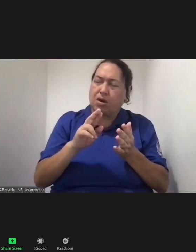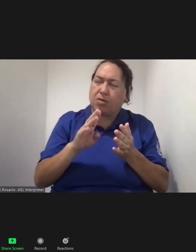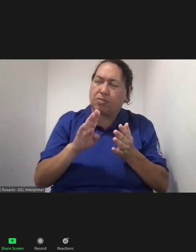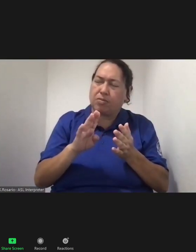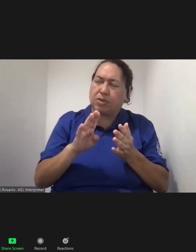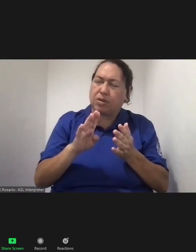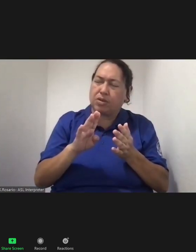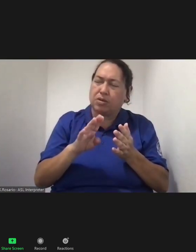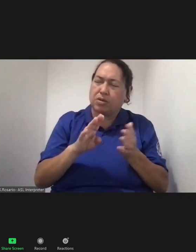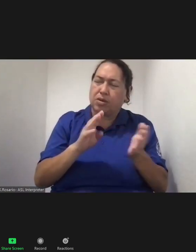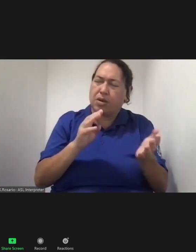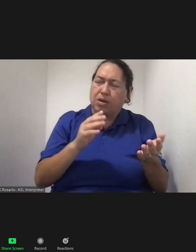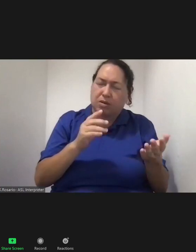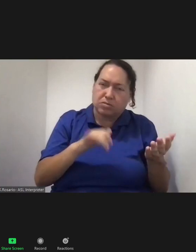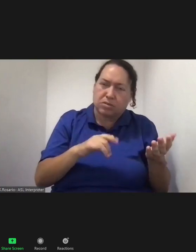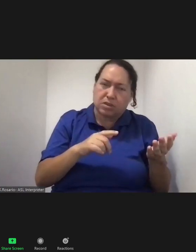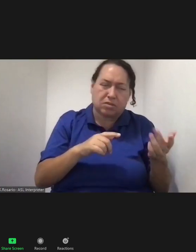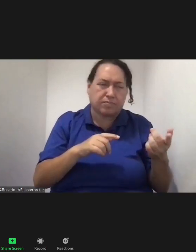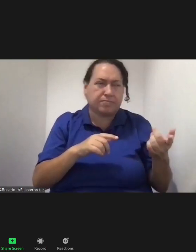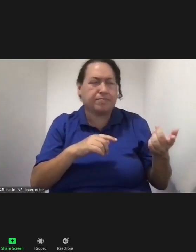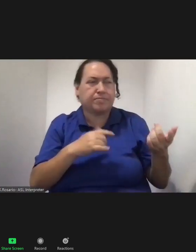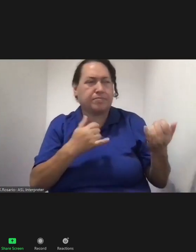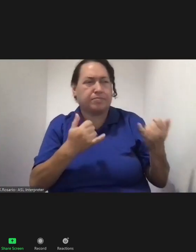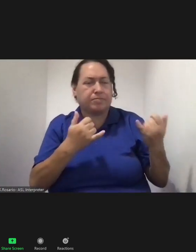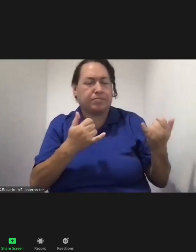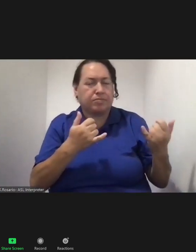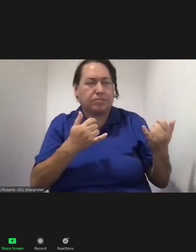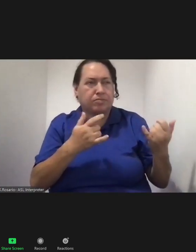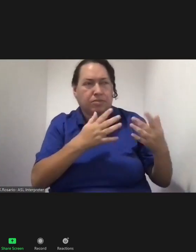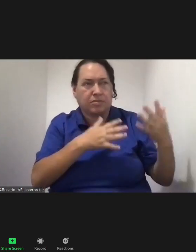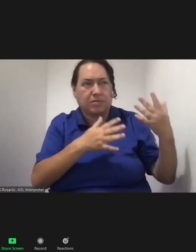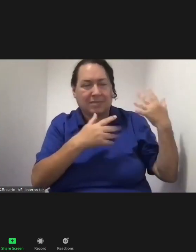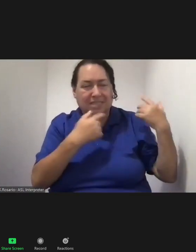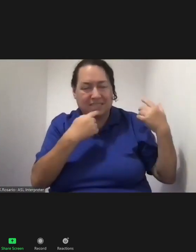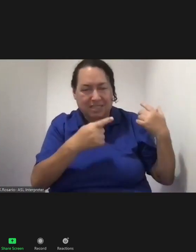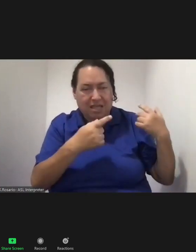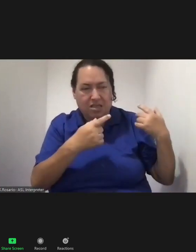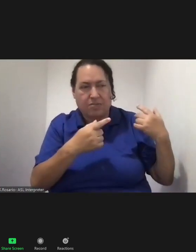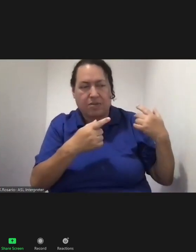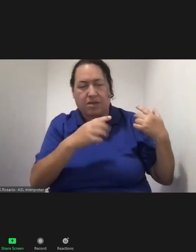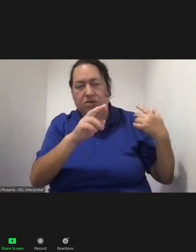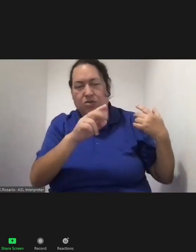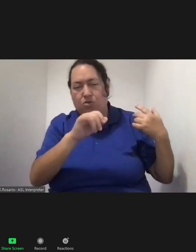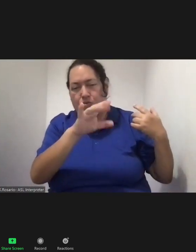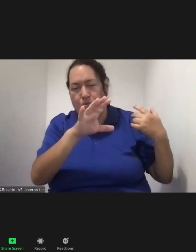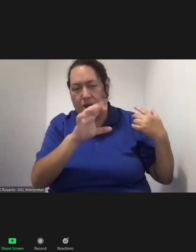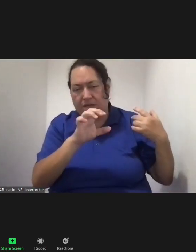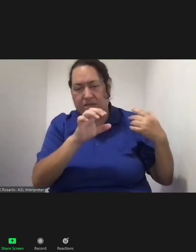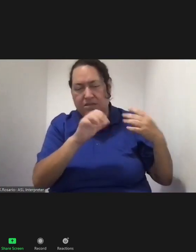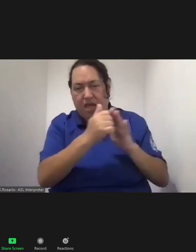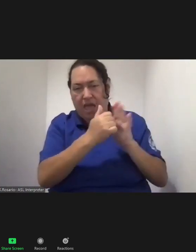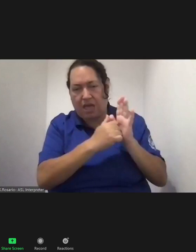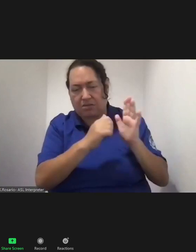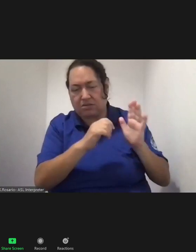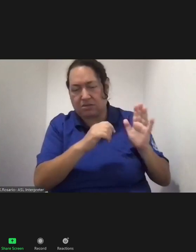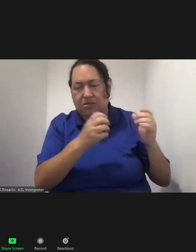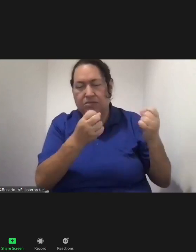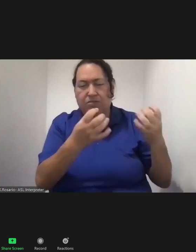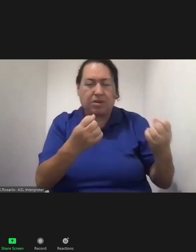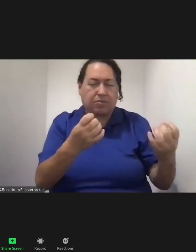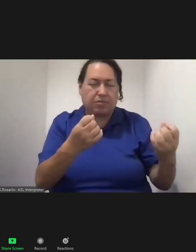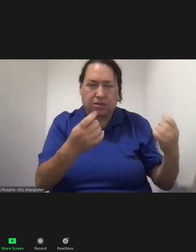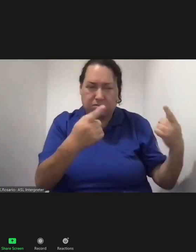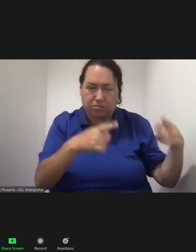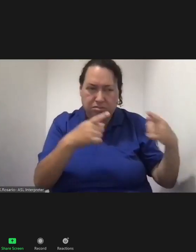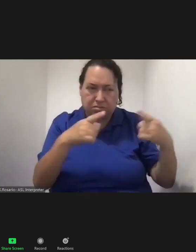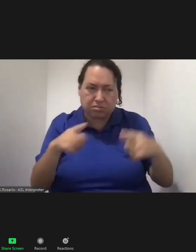The RISE Act, as I have said in the past, Heidi, in many, many occasions,